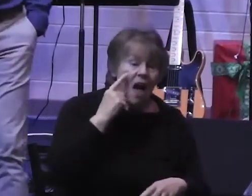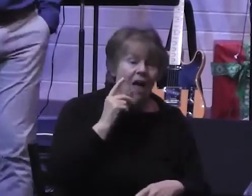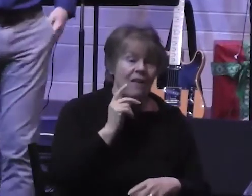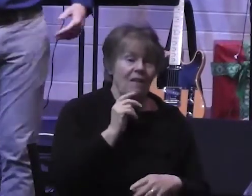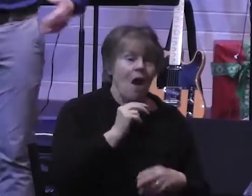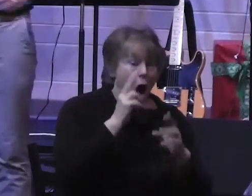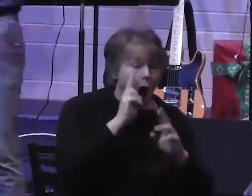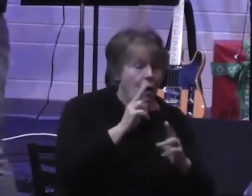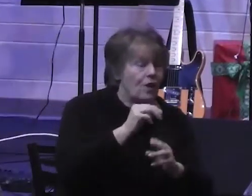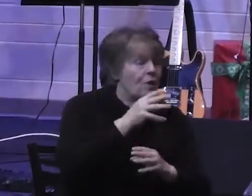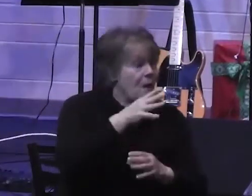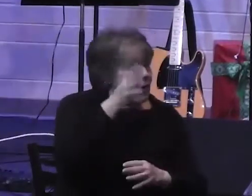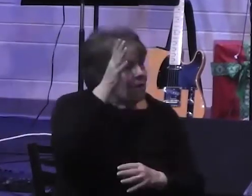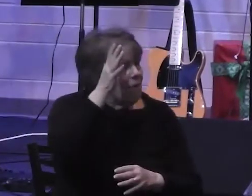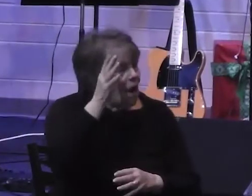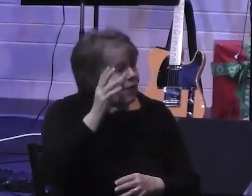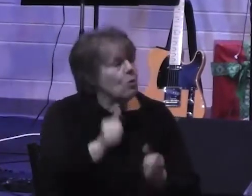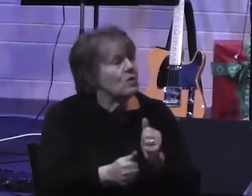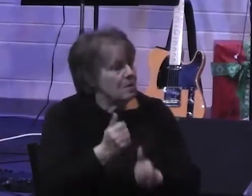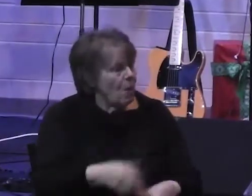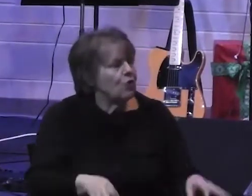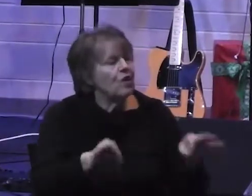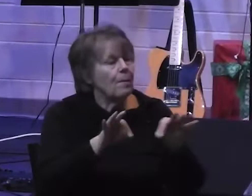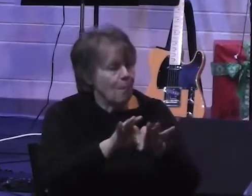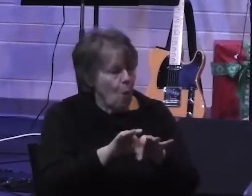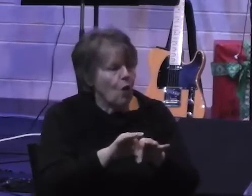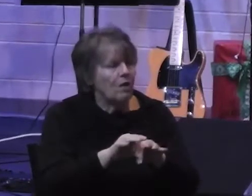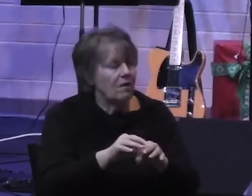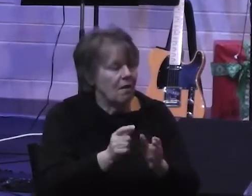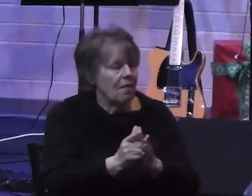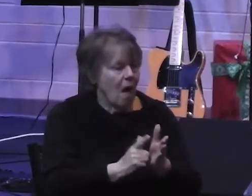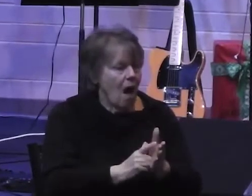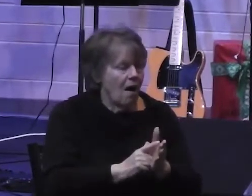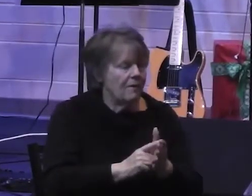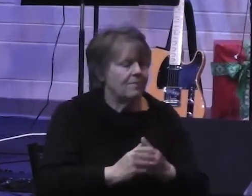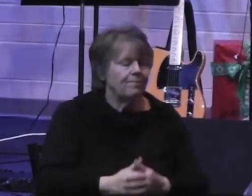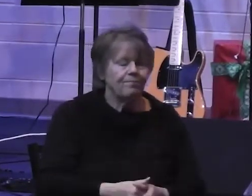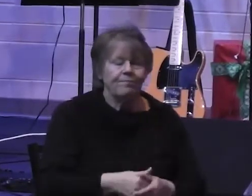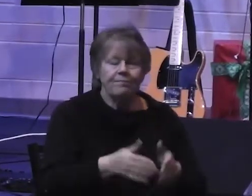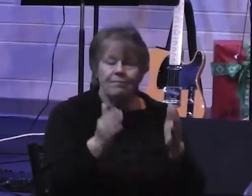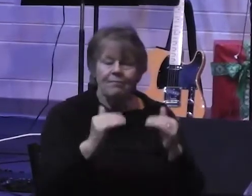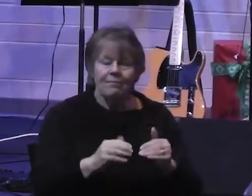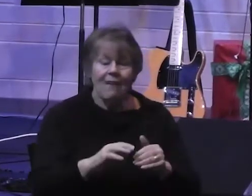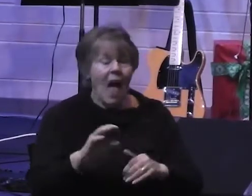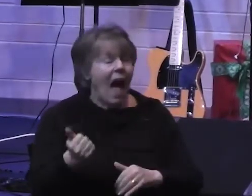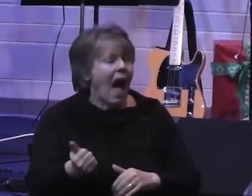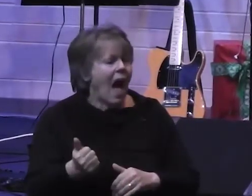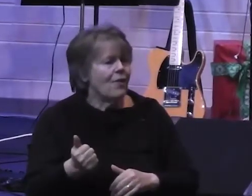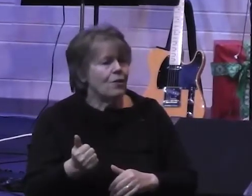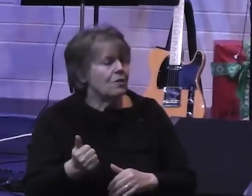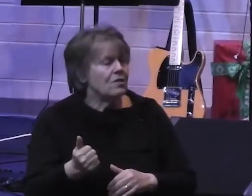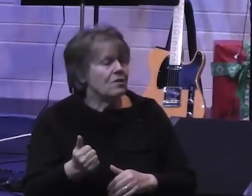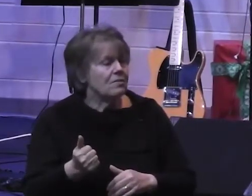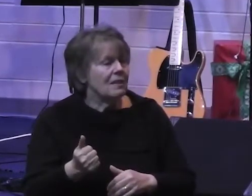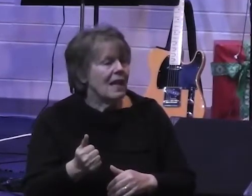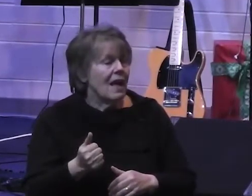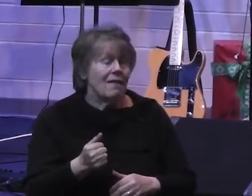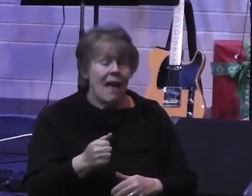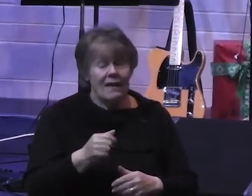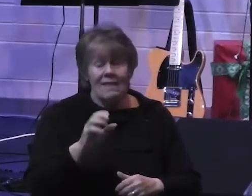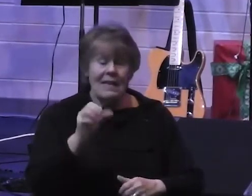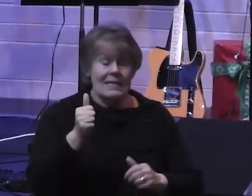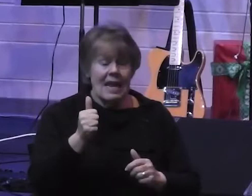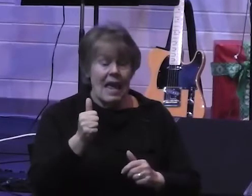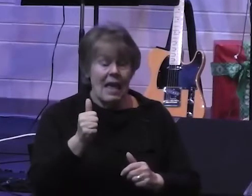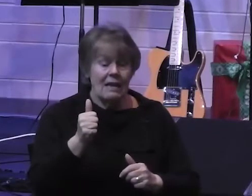important one. But then, some people, they didn't look at the Big Ten. They said, okay, yeah, we could start with the Big Ten, but we've got